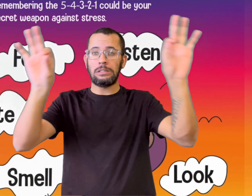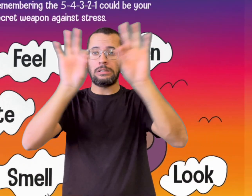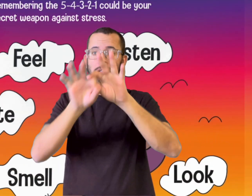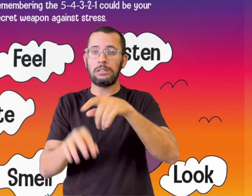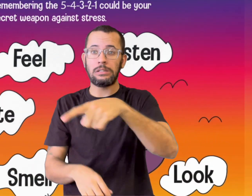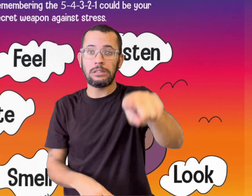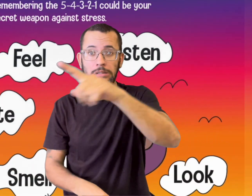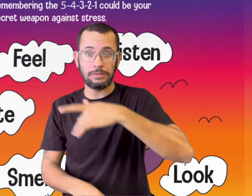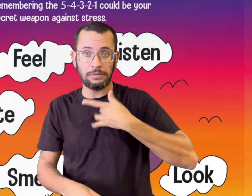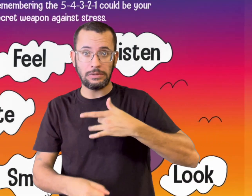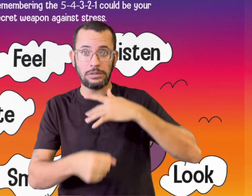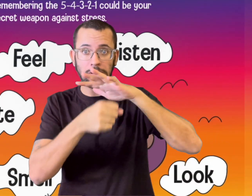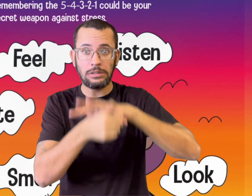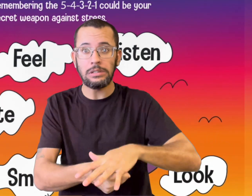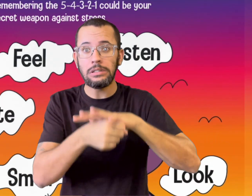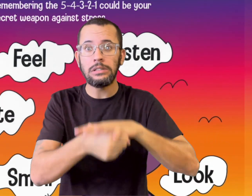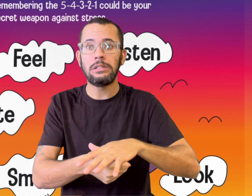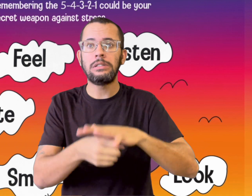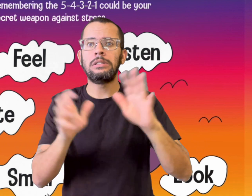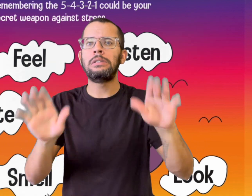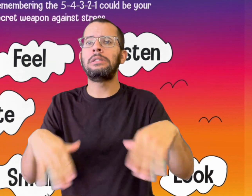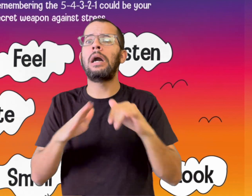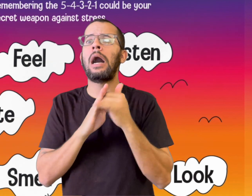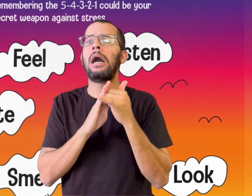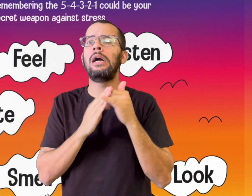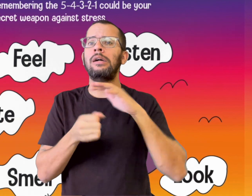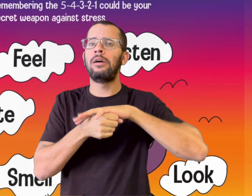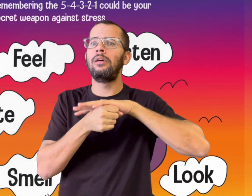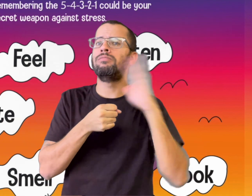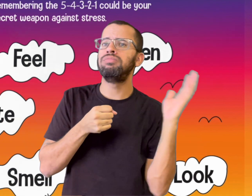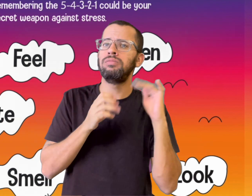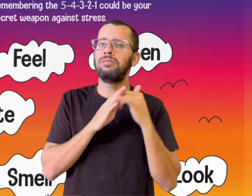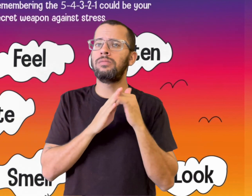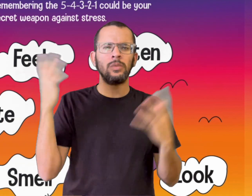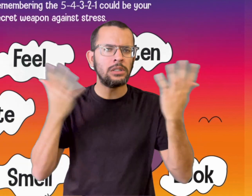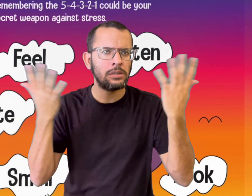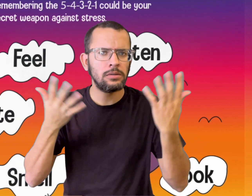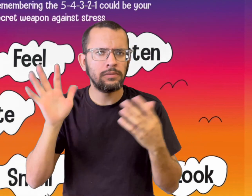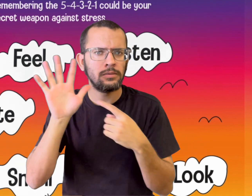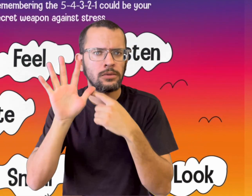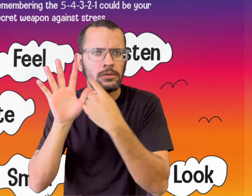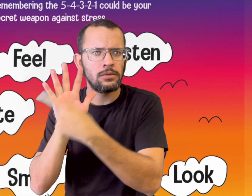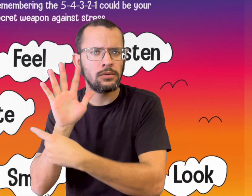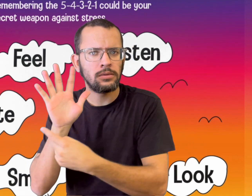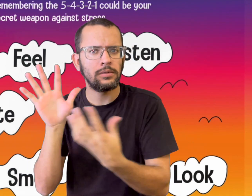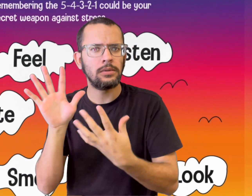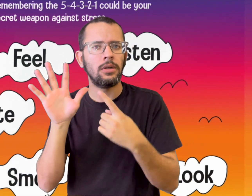Remembering the 5, 4, 3, 2, 1 can be your secret weapon against stress.